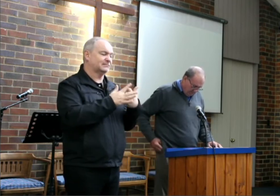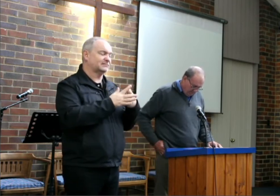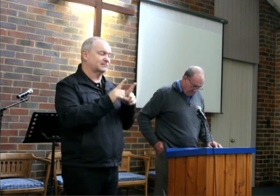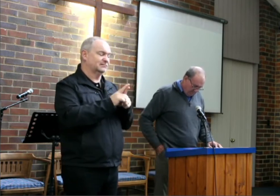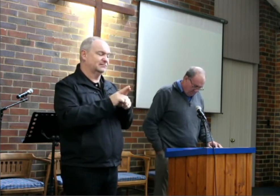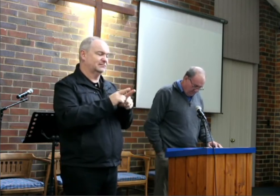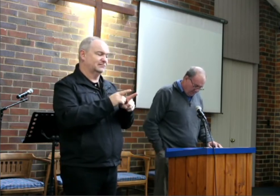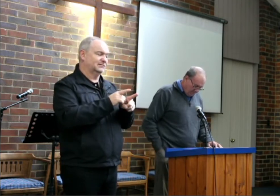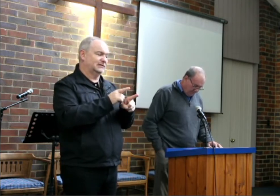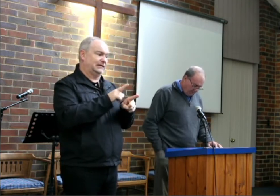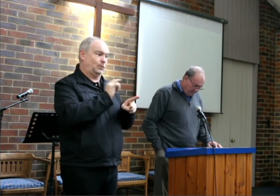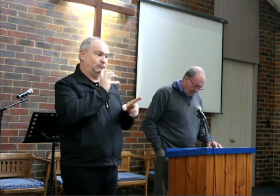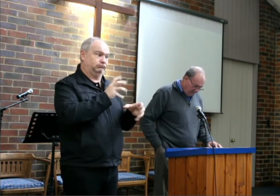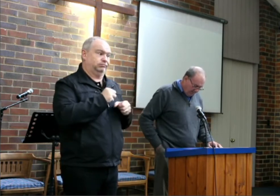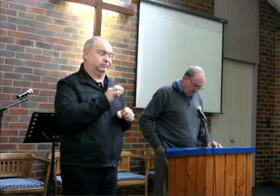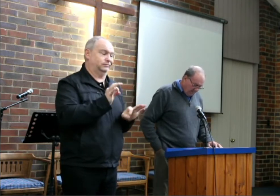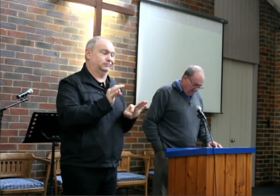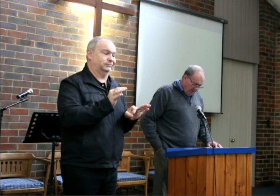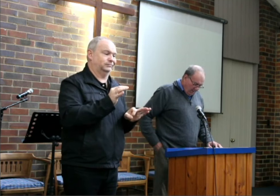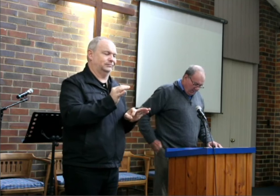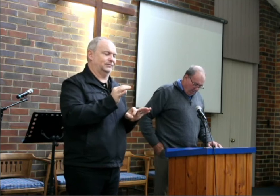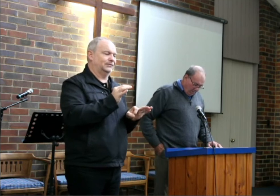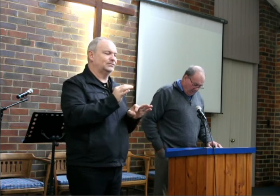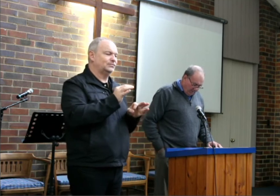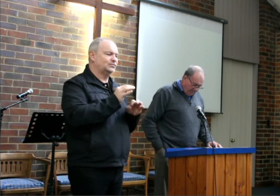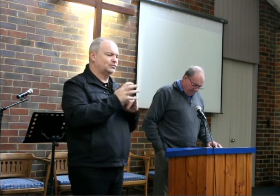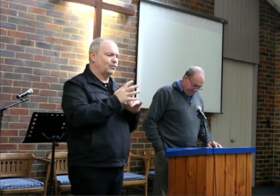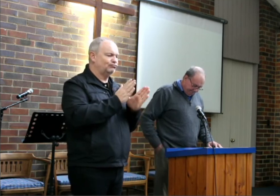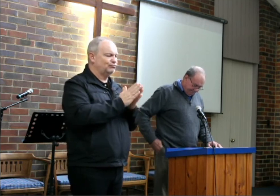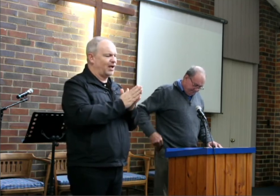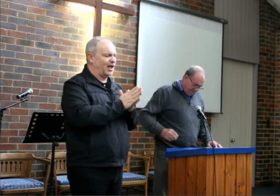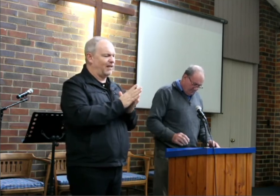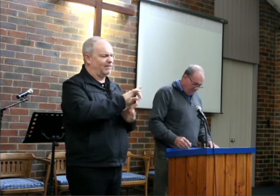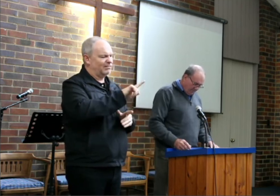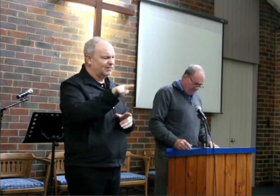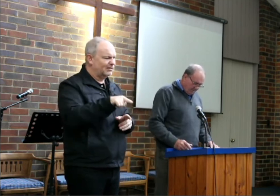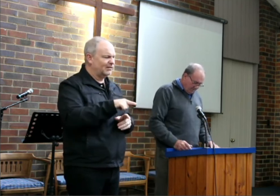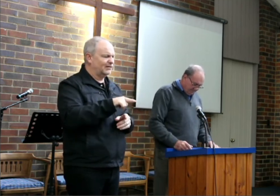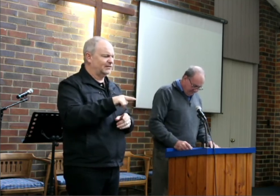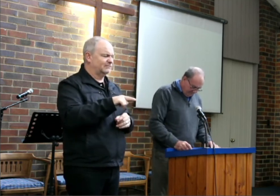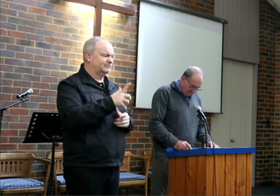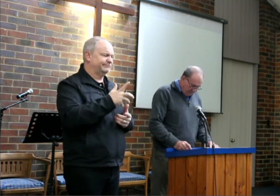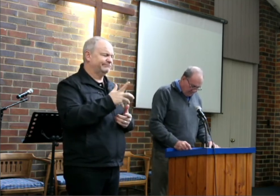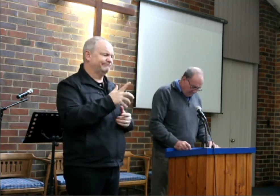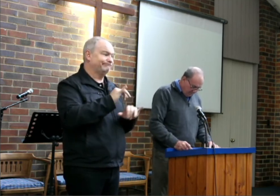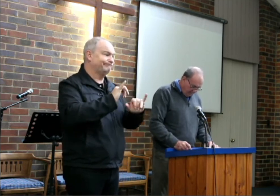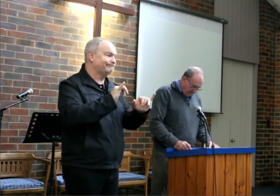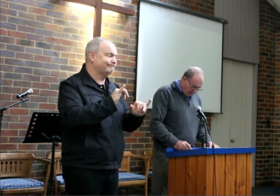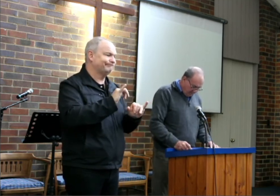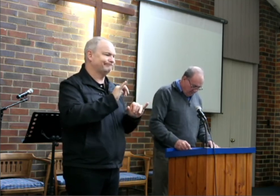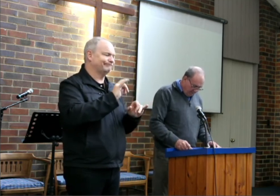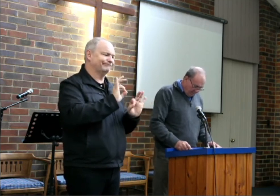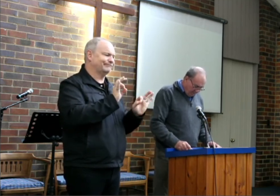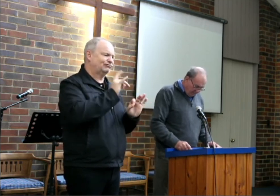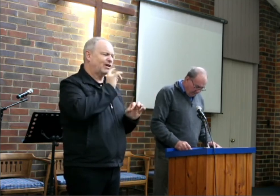won't contract it. We pray that they can have that they will have not many severe symptoms, Father, and